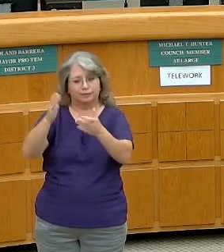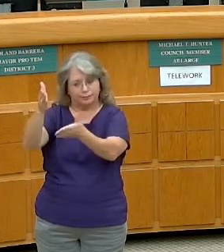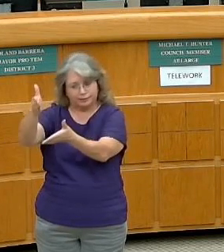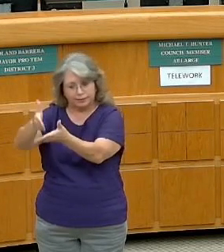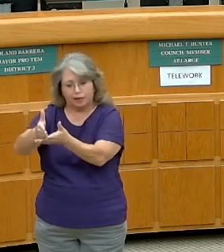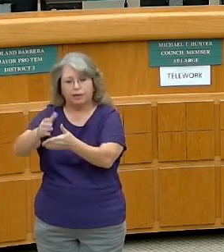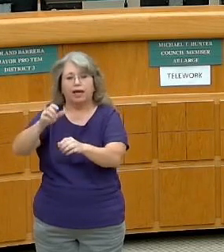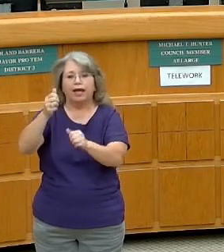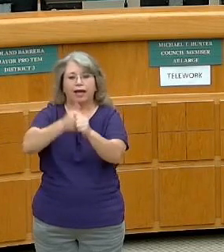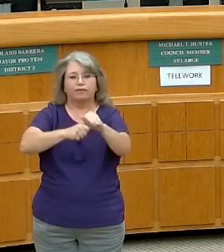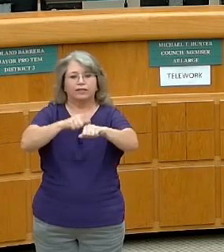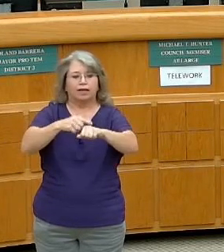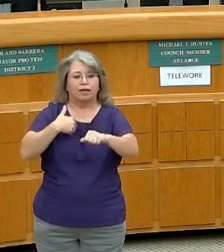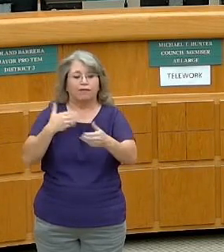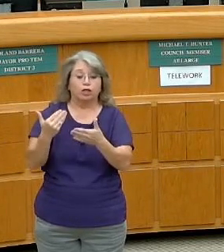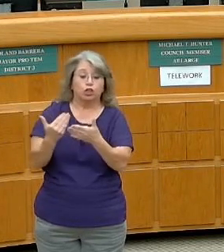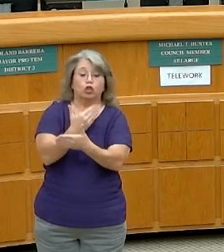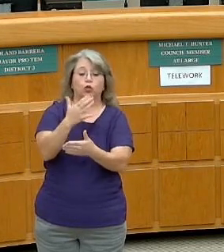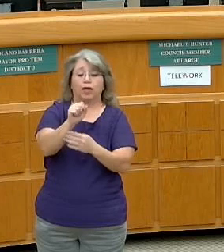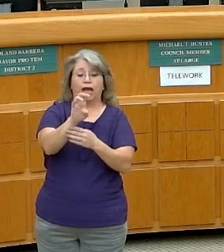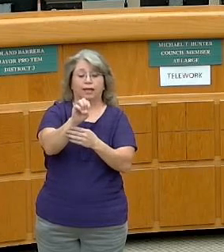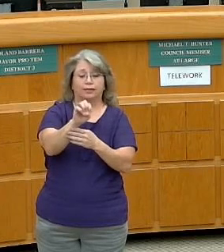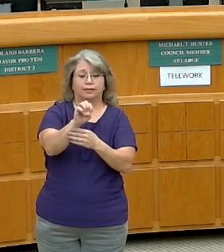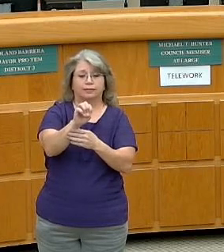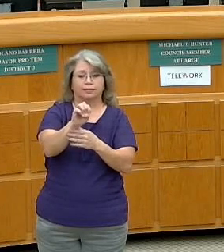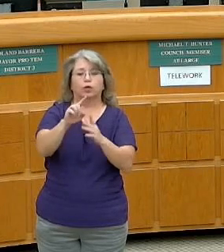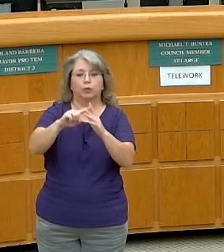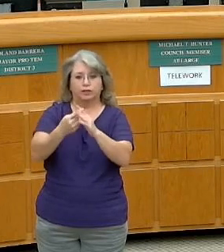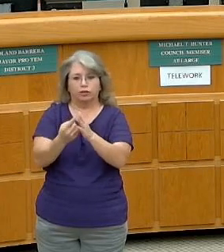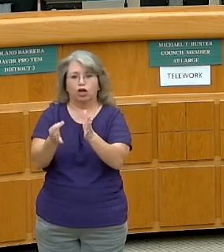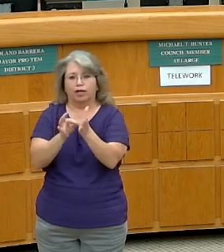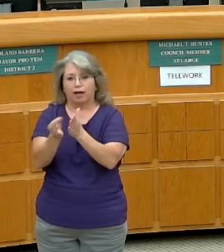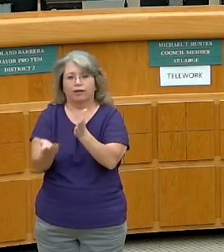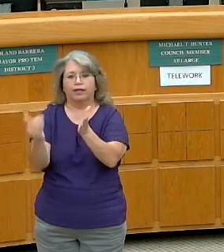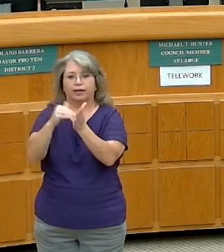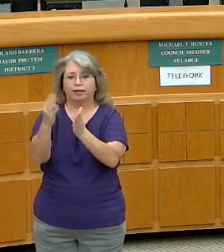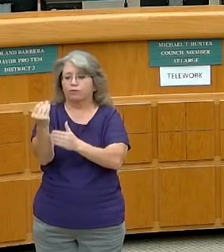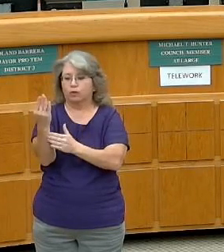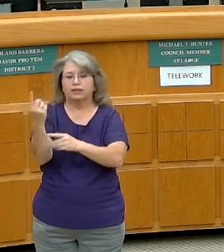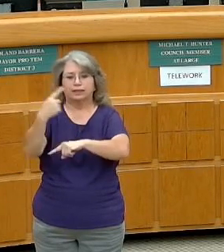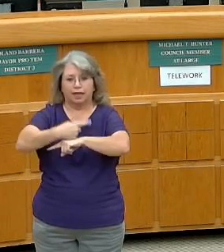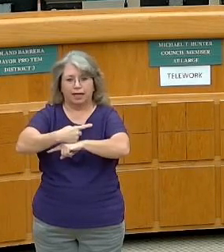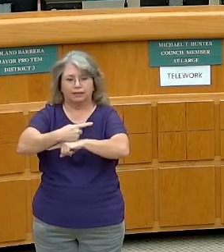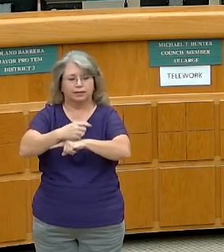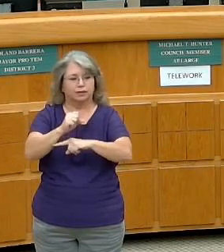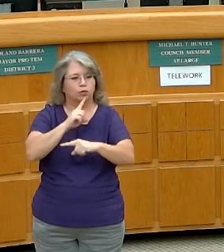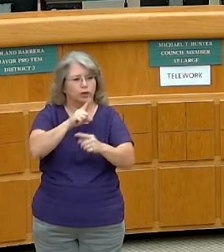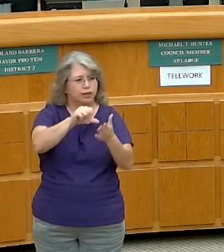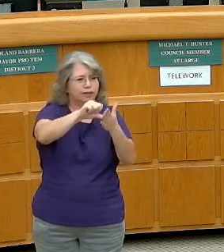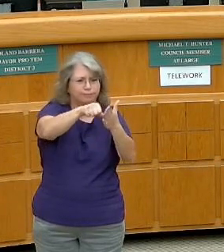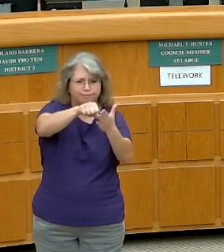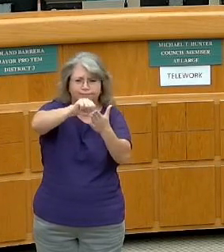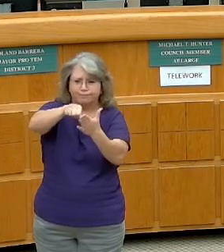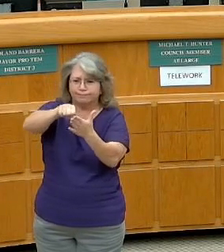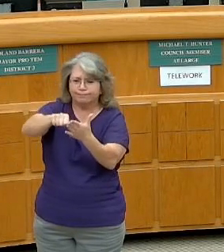the 14 starts over. So we really want to impress upon you and the young people and the older people and everyone,